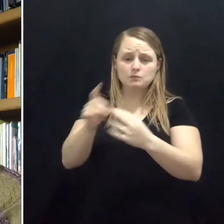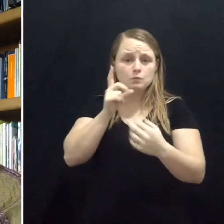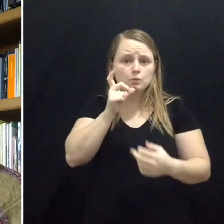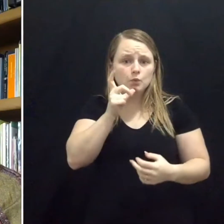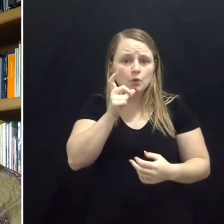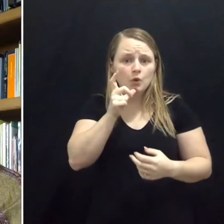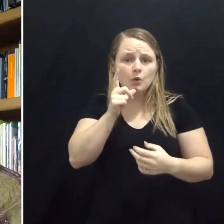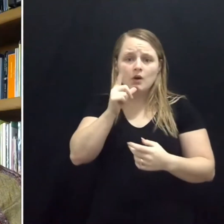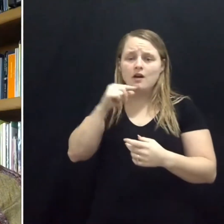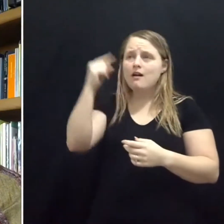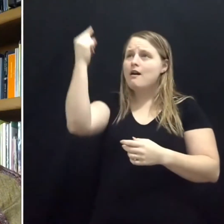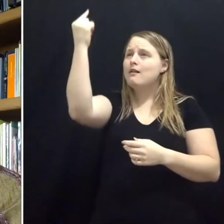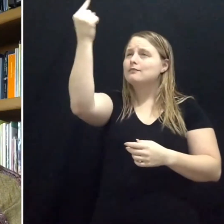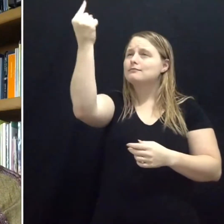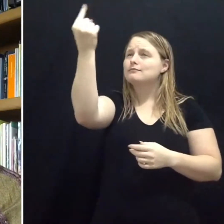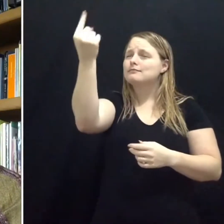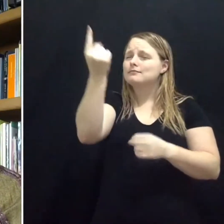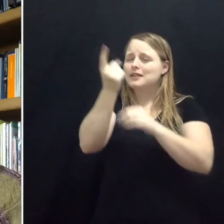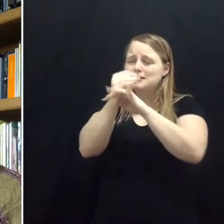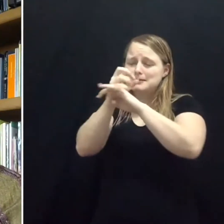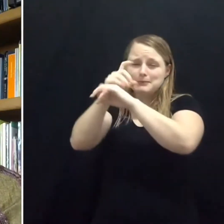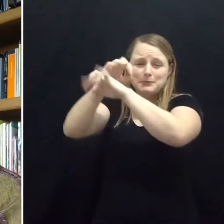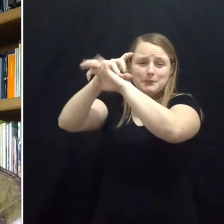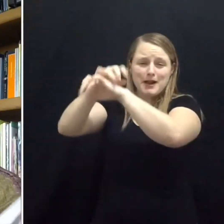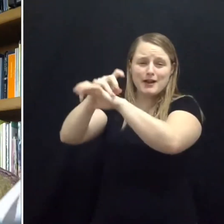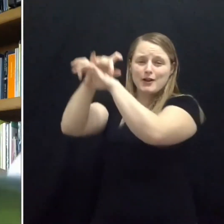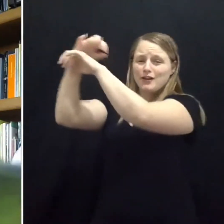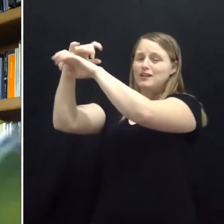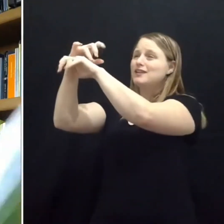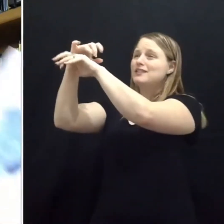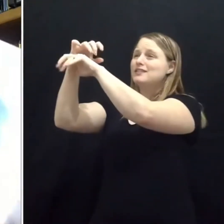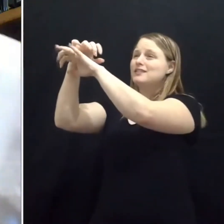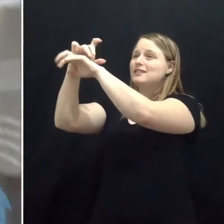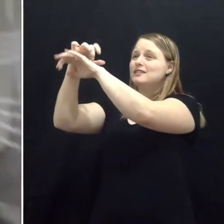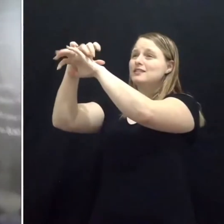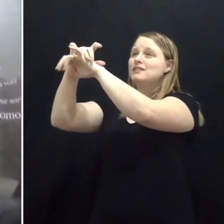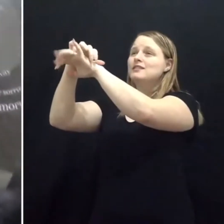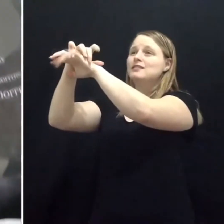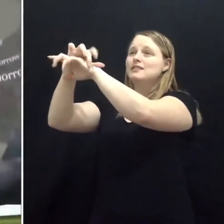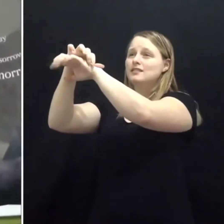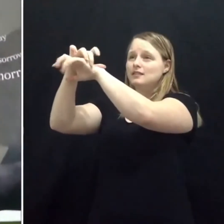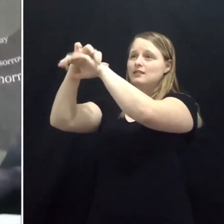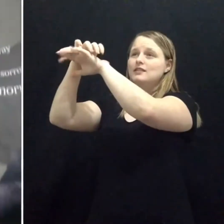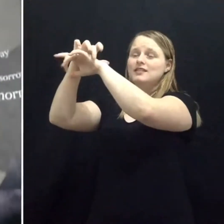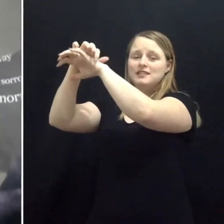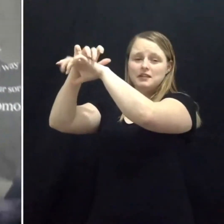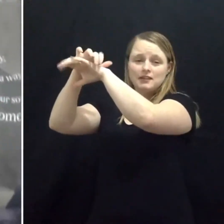a spider dropped down and dangled beside him.